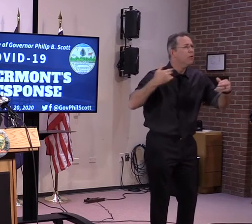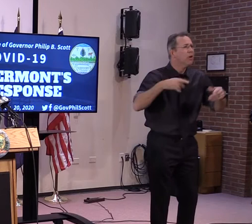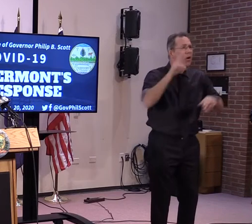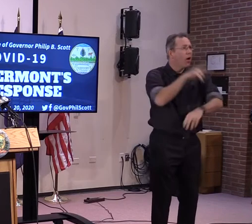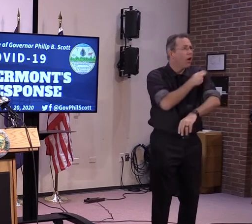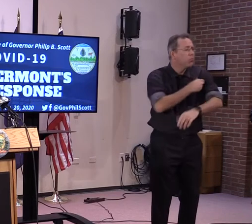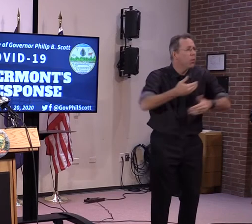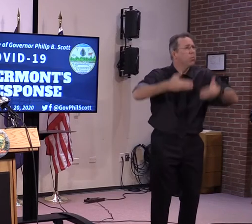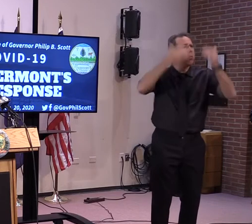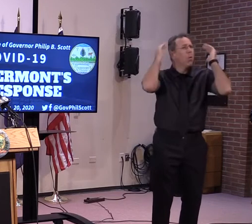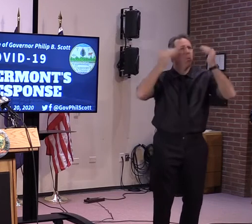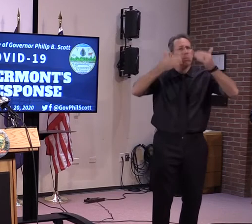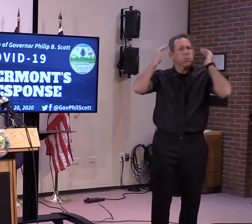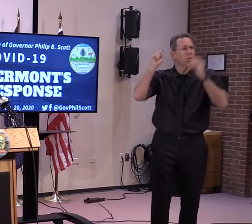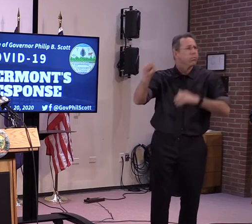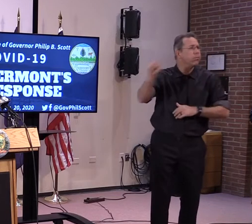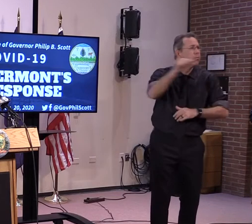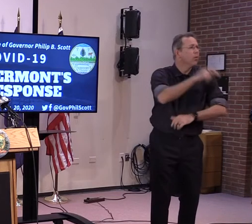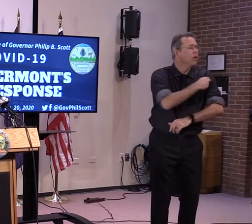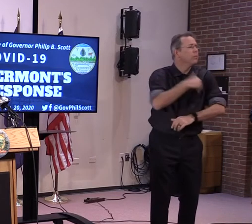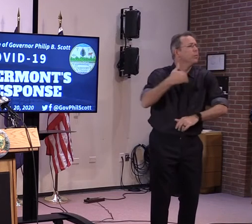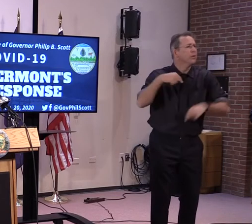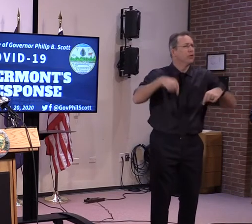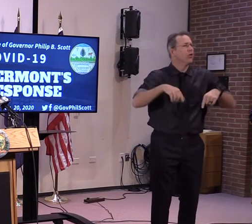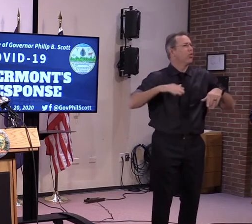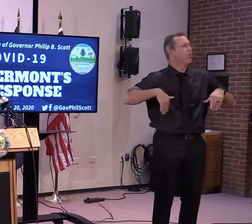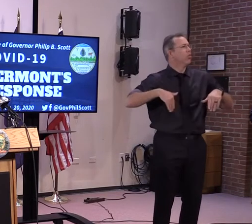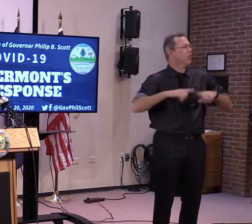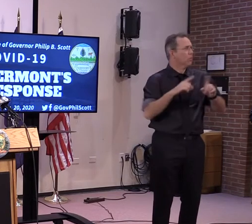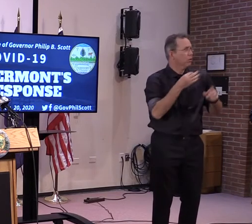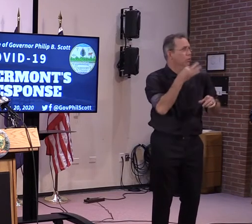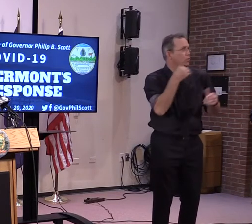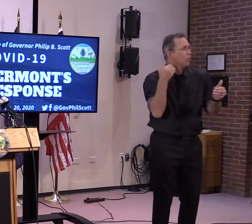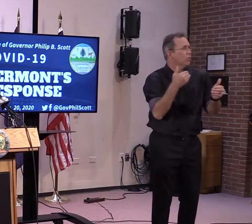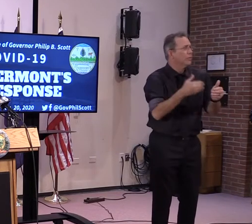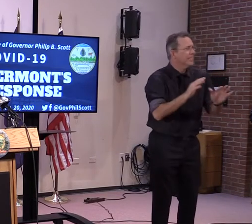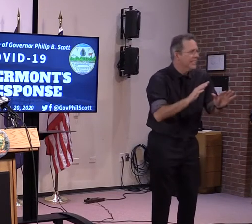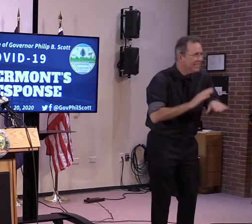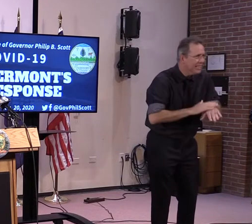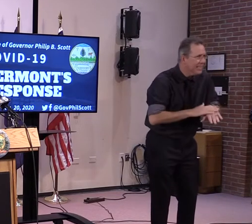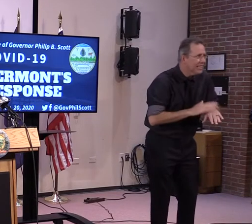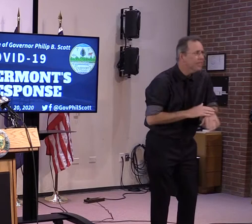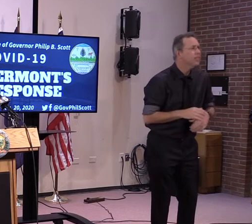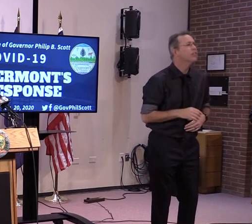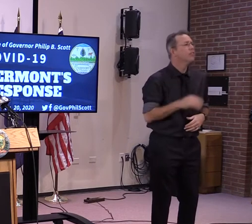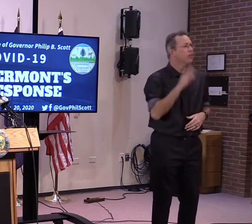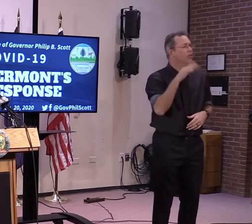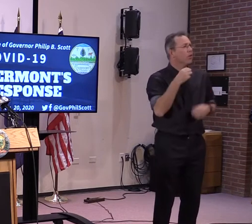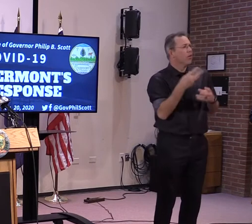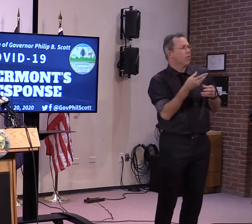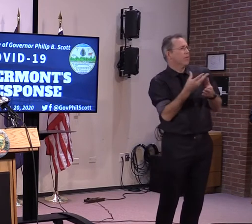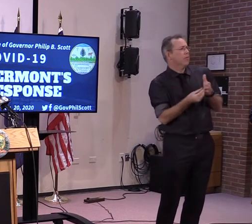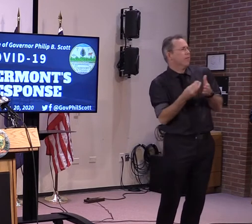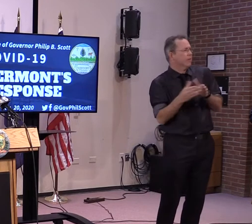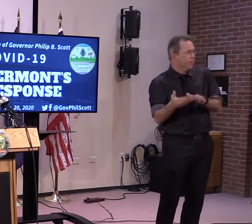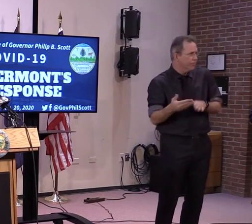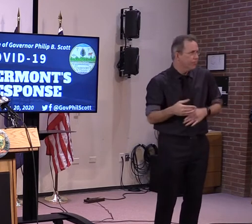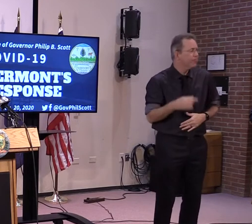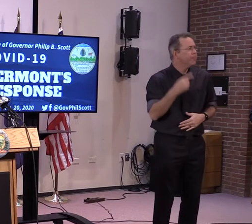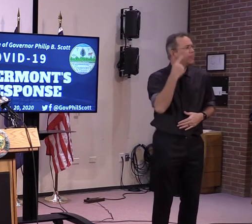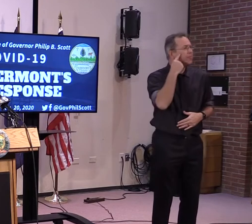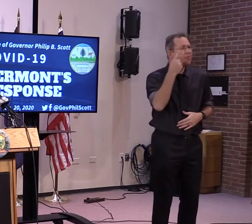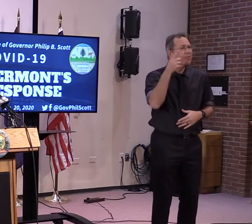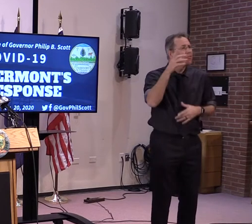Also, think about the Vermonters we've lost. They were grandmothers, grandfathers,